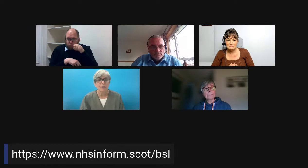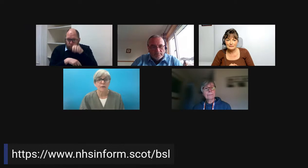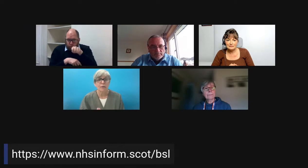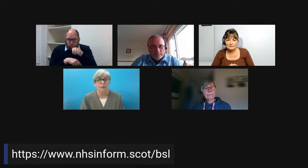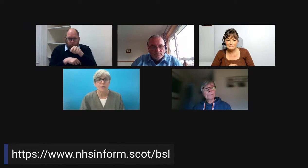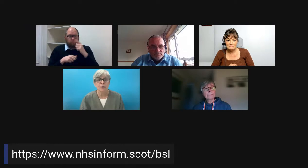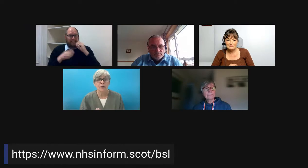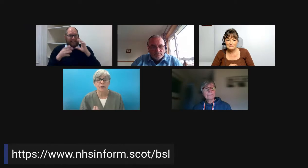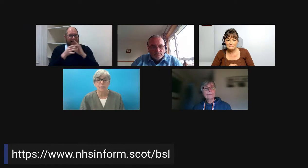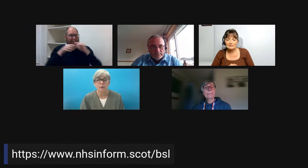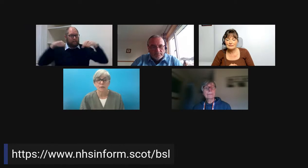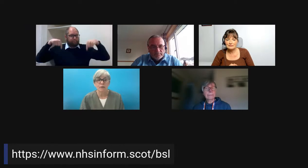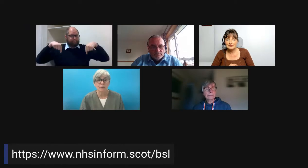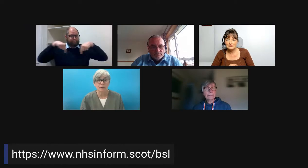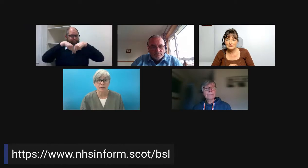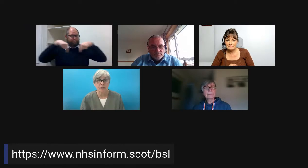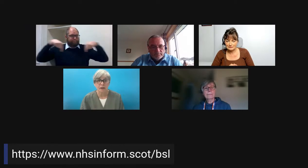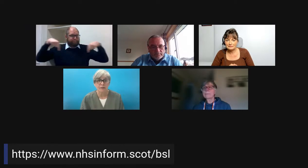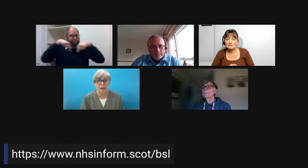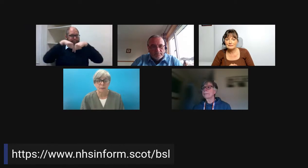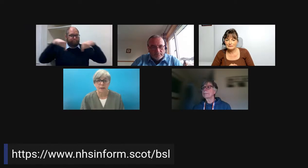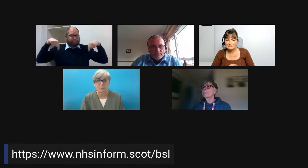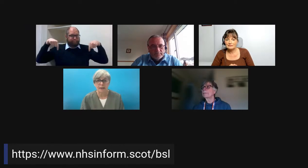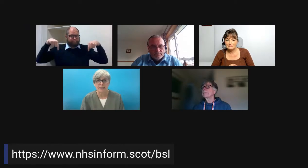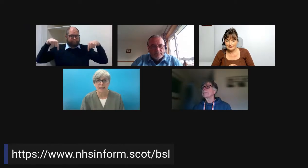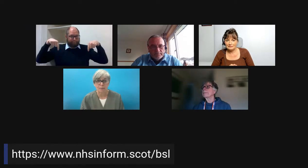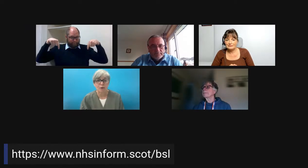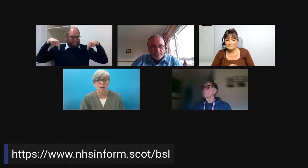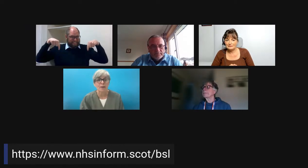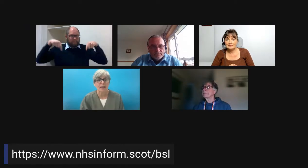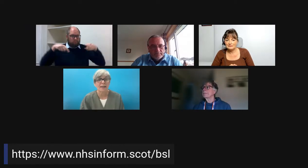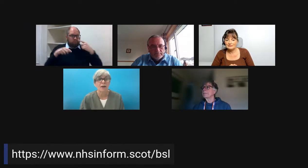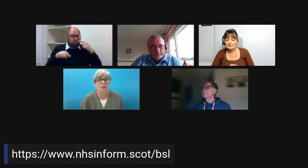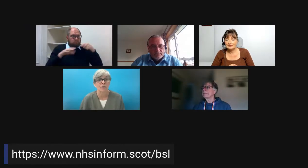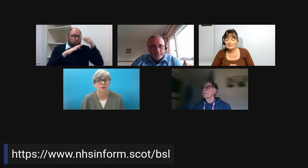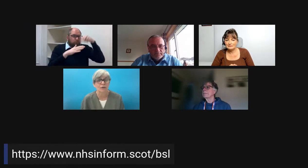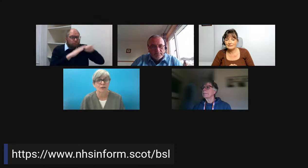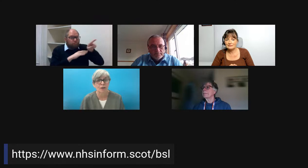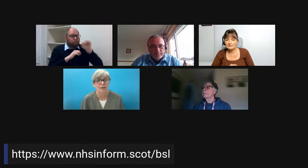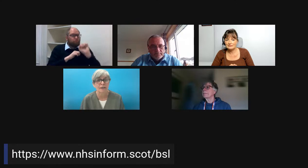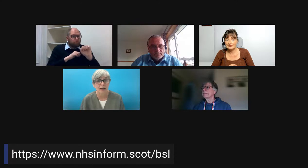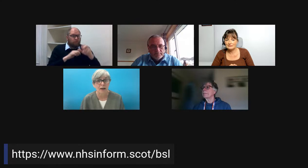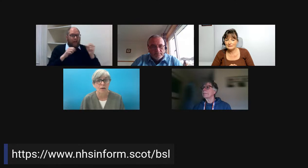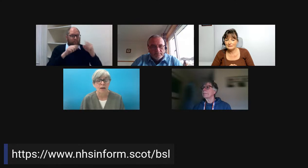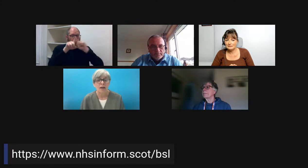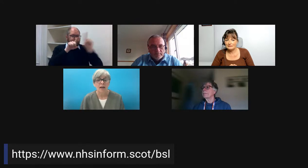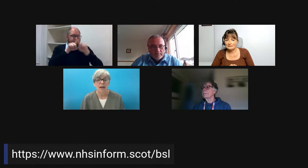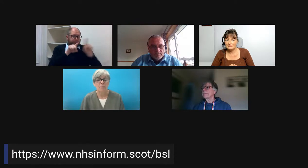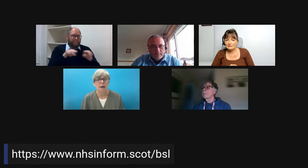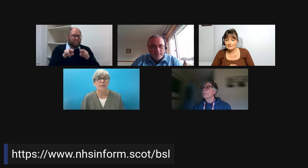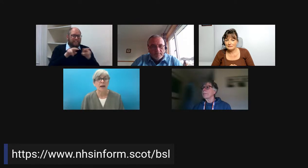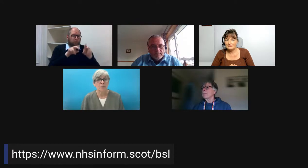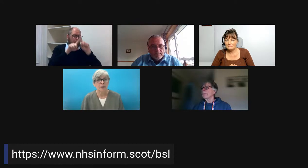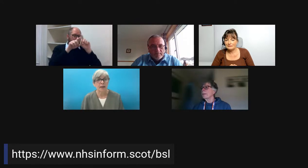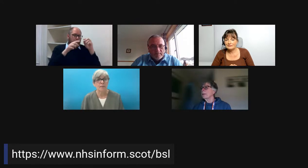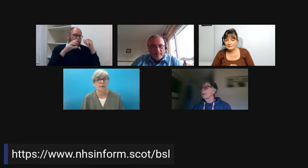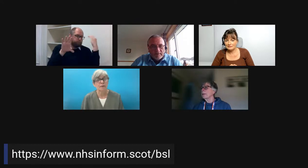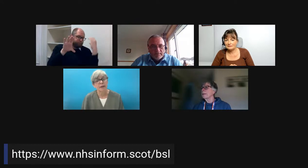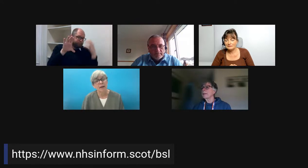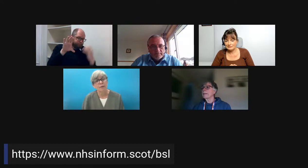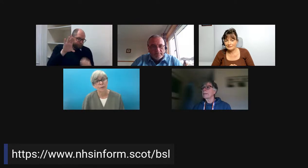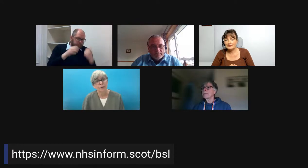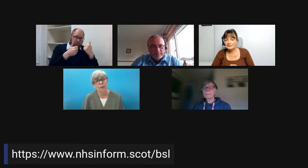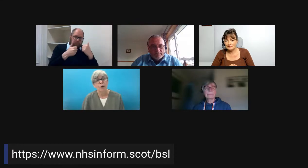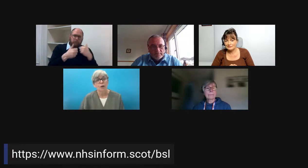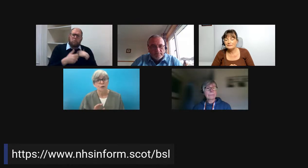our viewers through to a number of resources that are available in BSL, and we're showing that link on the screen just now. And that will enable you